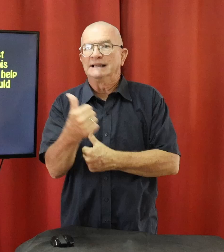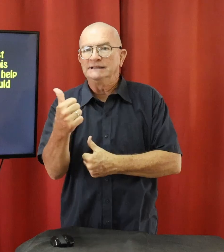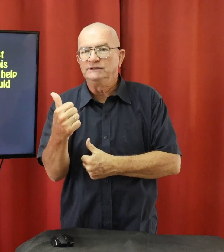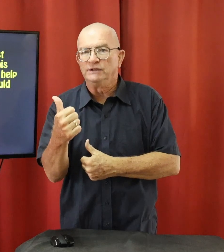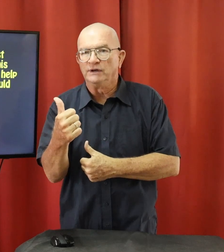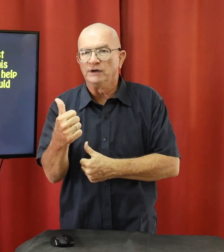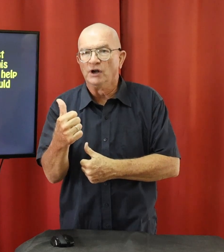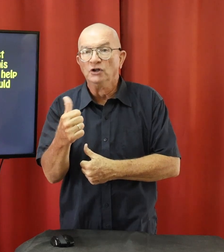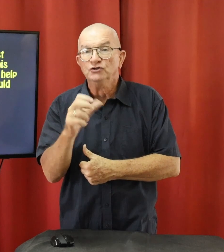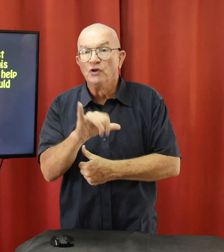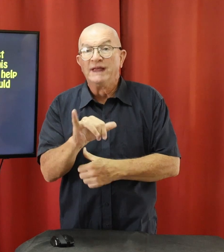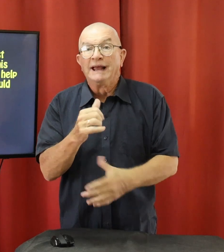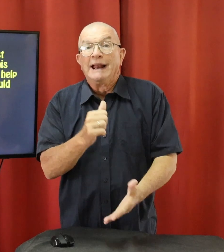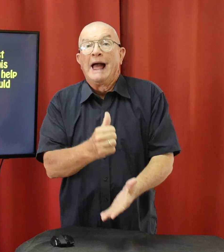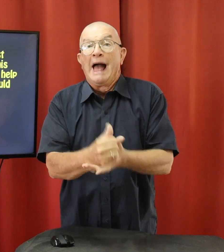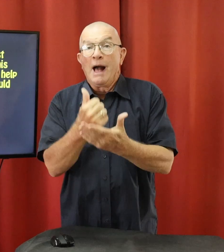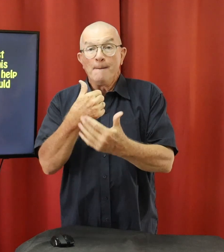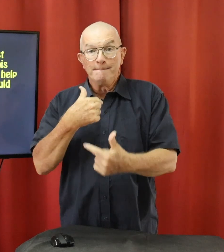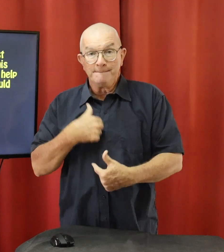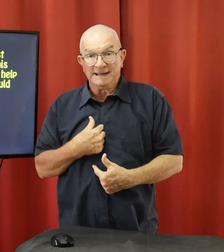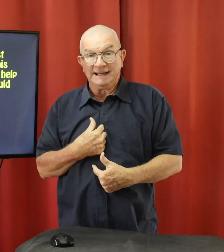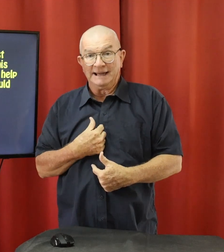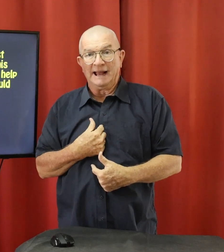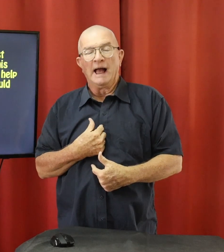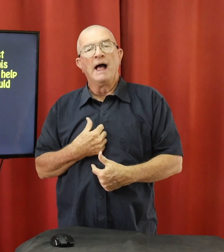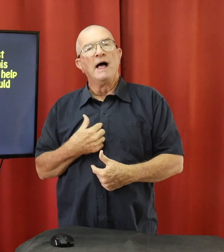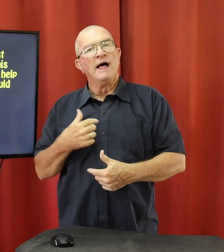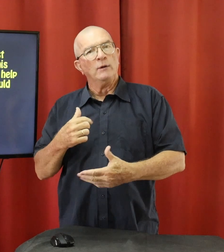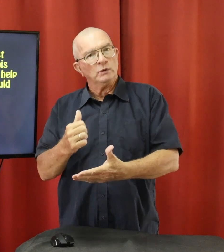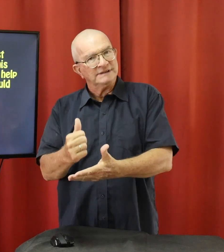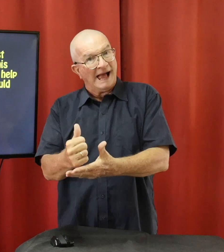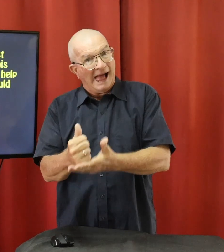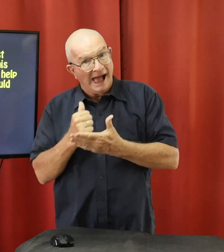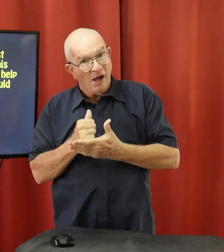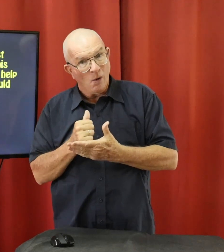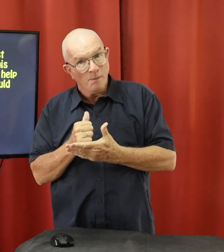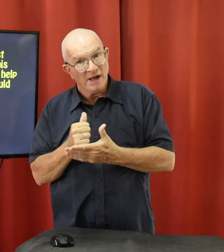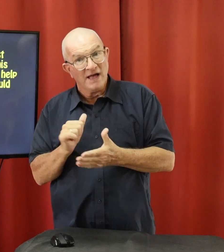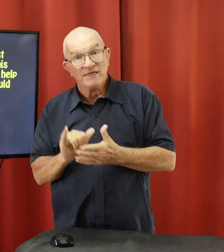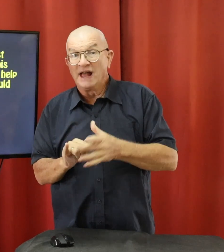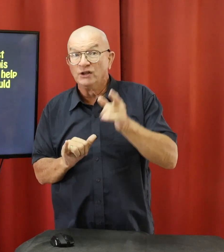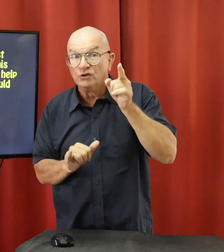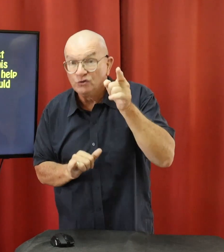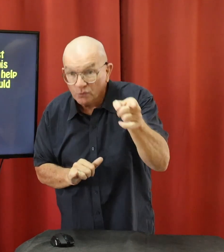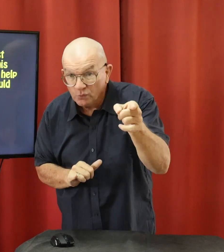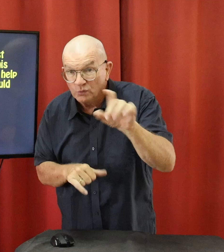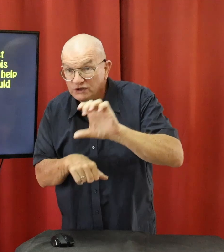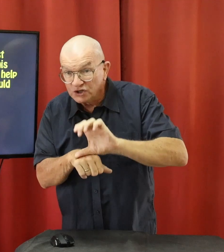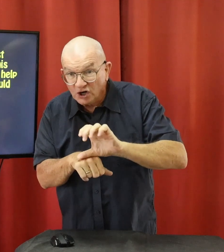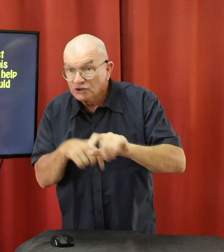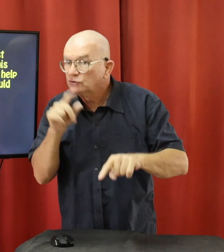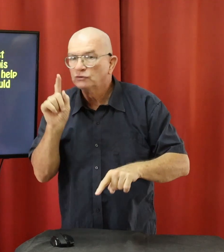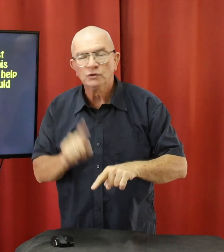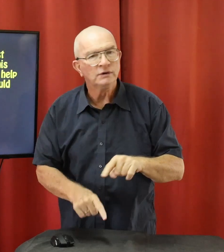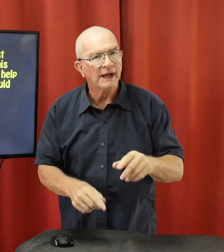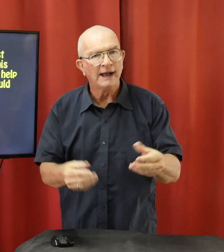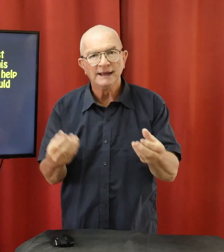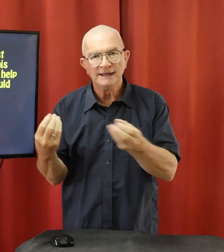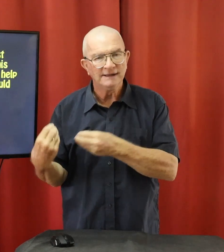danger so that he could help me. This was help that you could not give